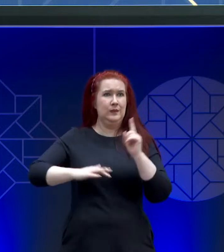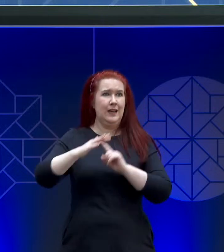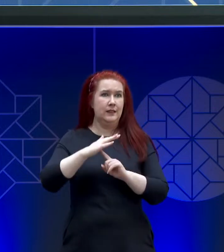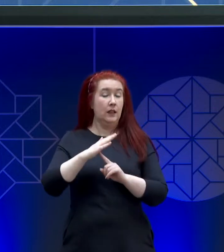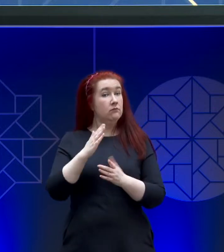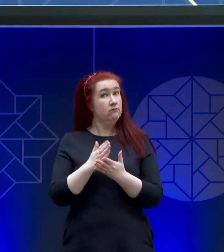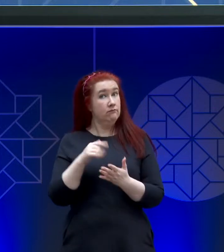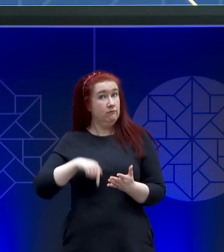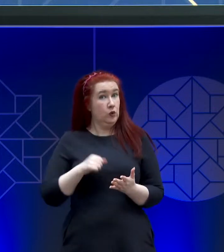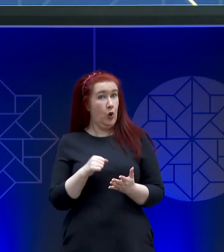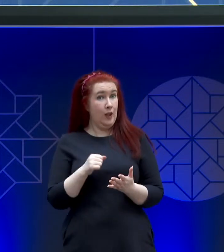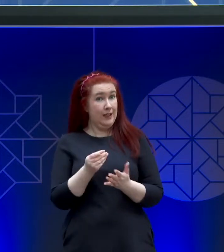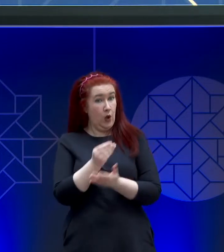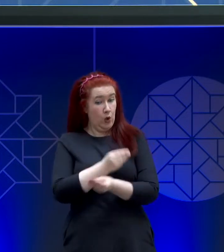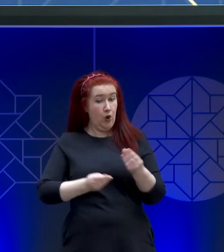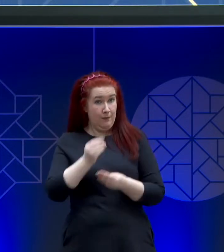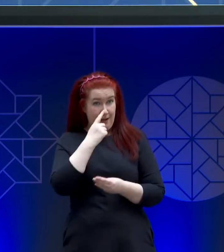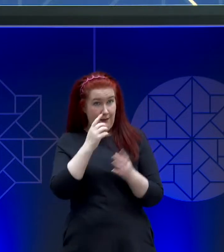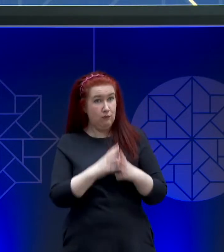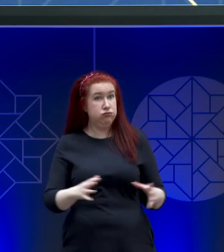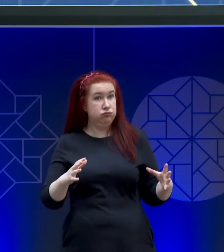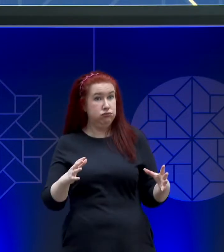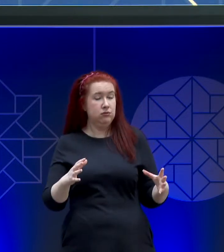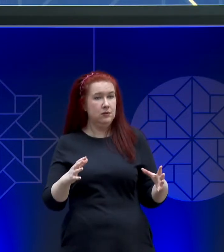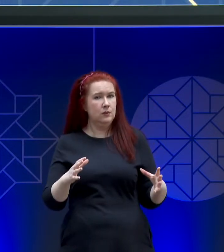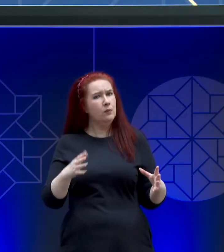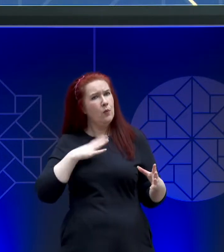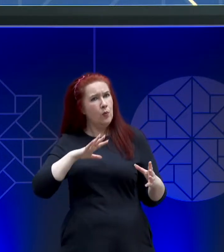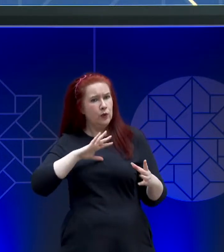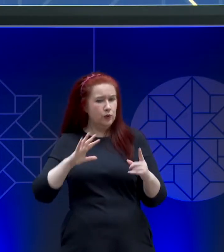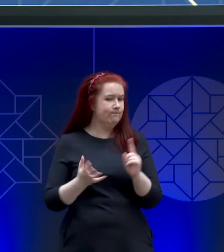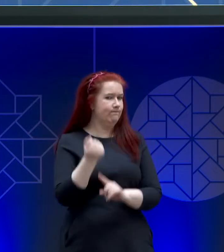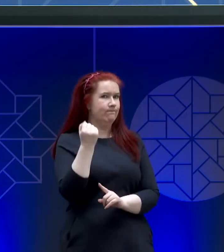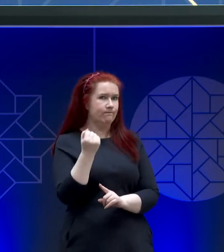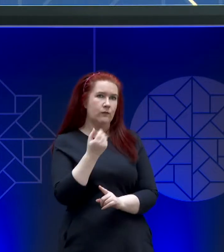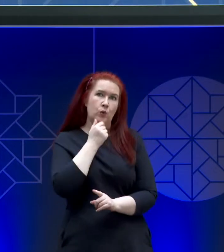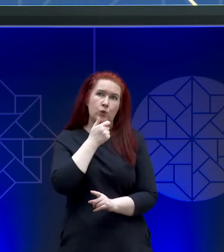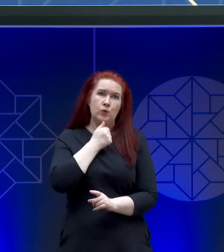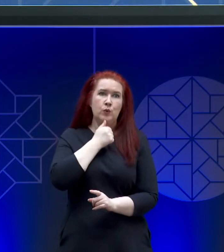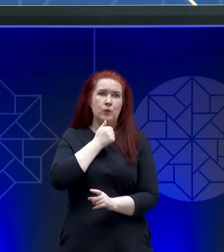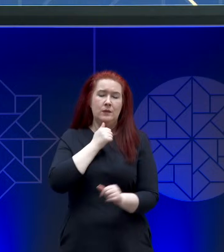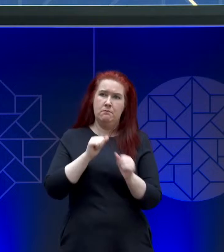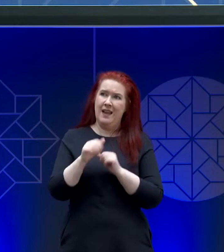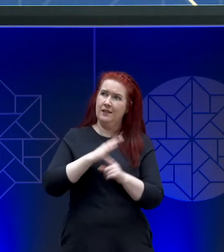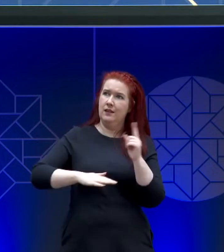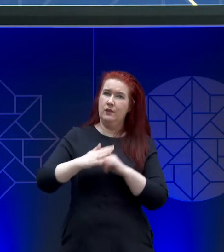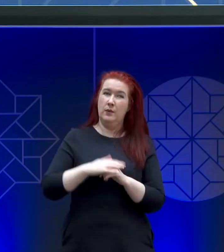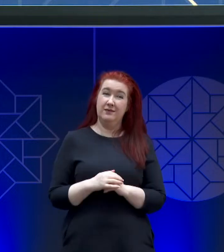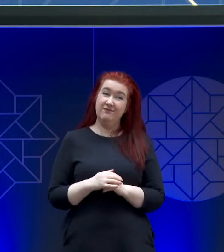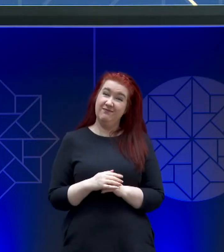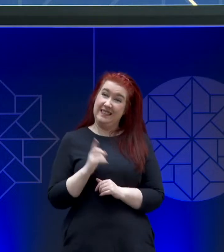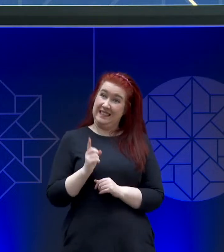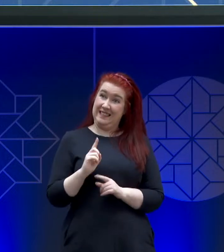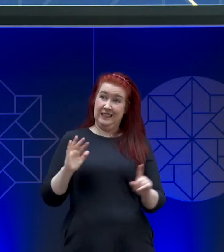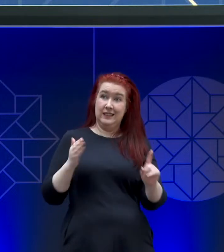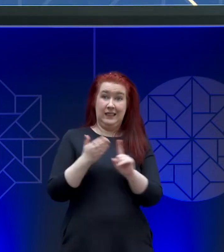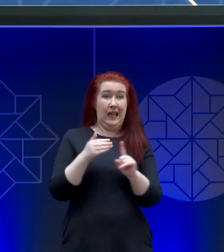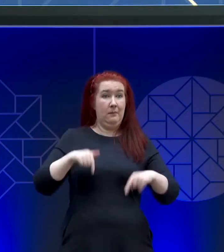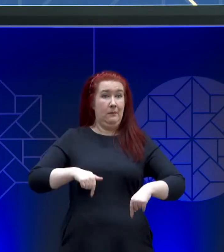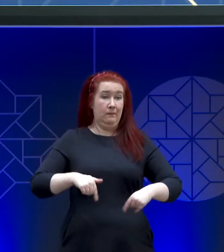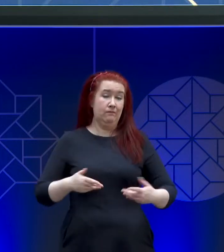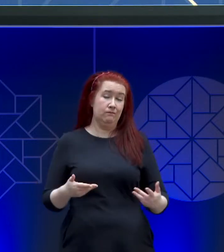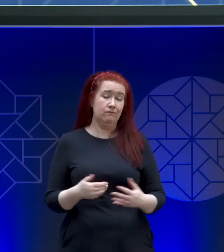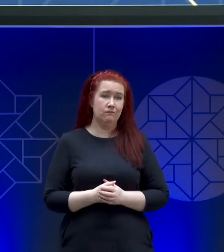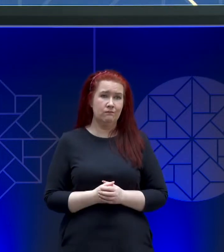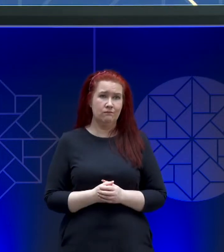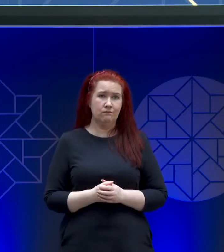of Scotland's economy, is capitalised on and used by everyone as best it can. And that's really what we're here to try and do.